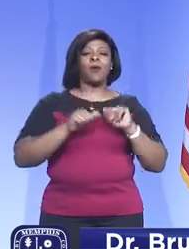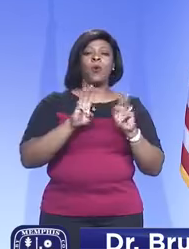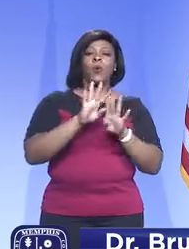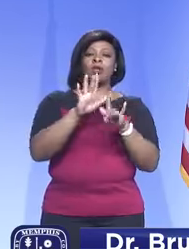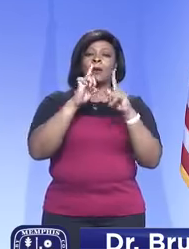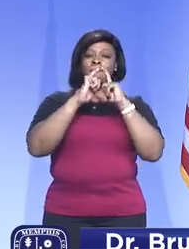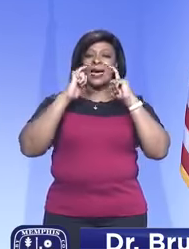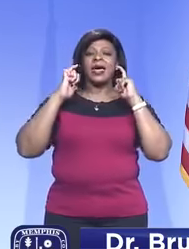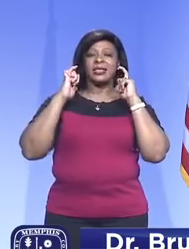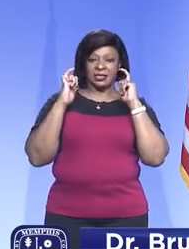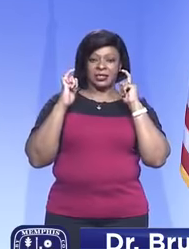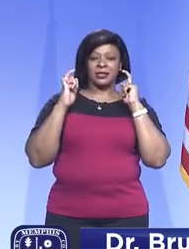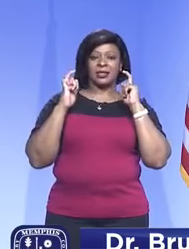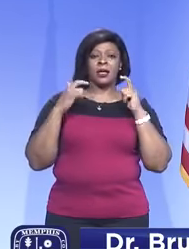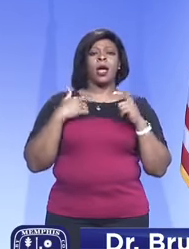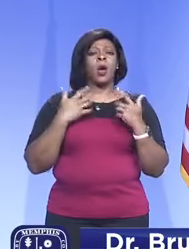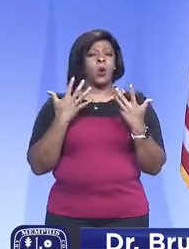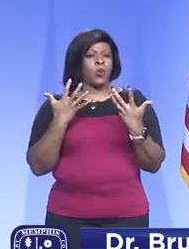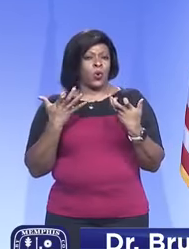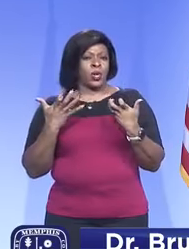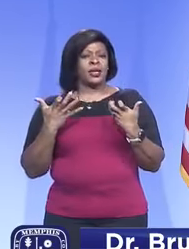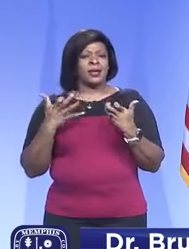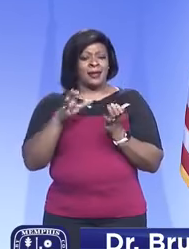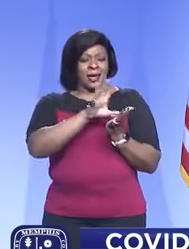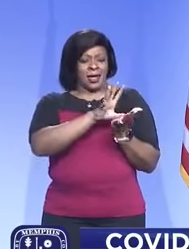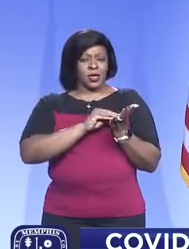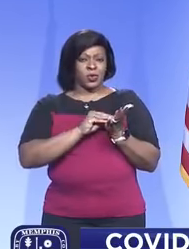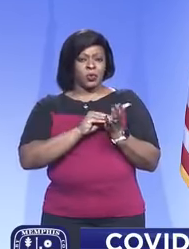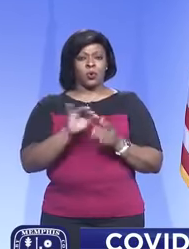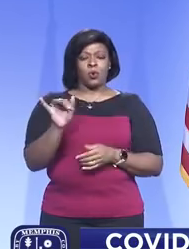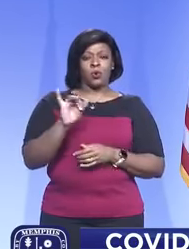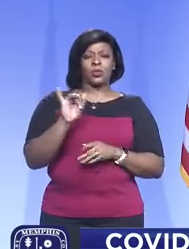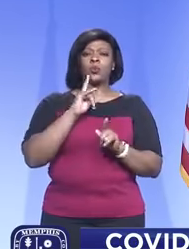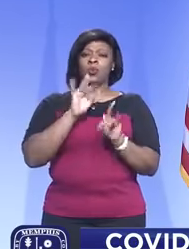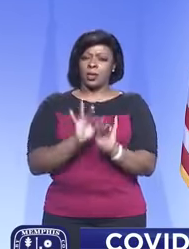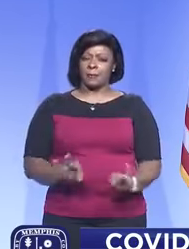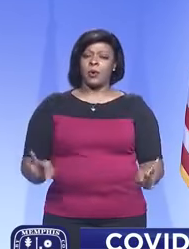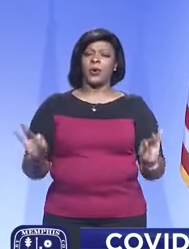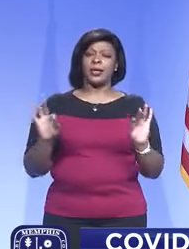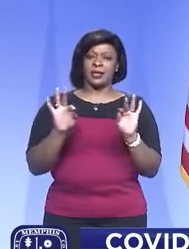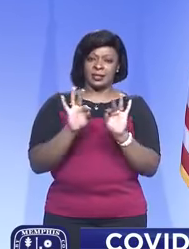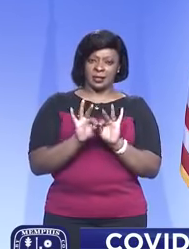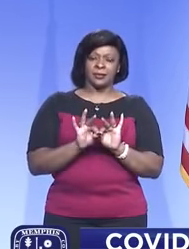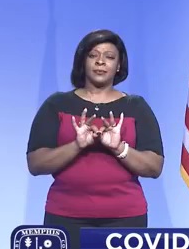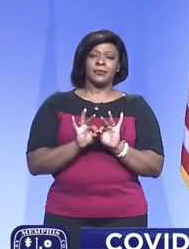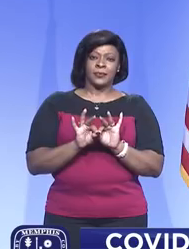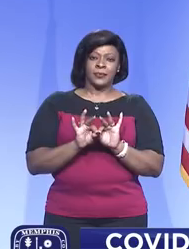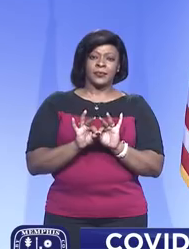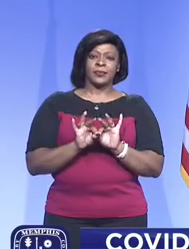your mask. I want to just echo also the importance,